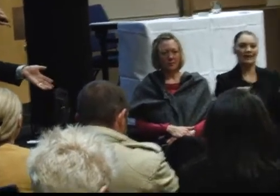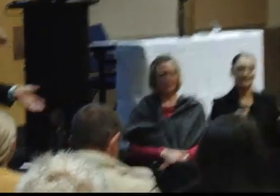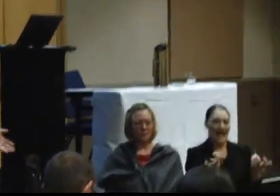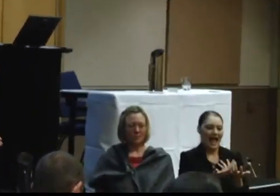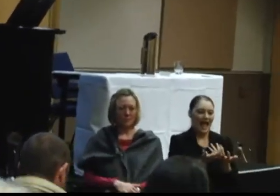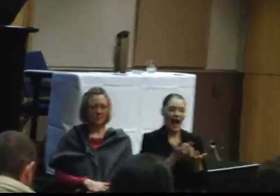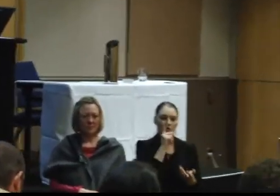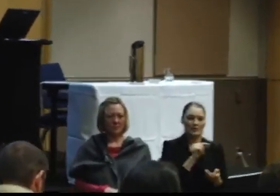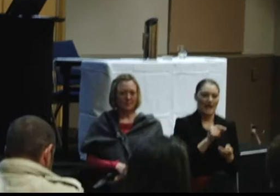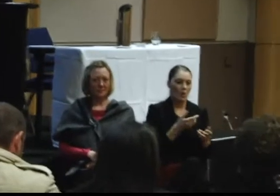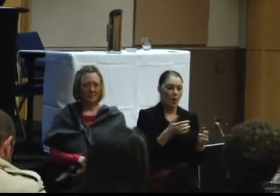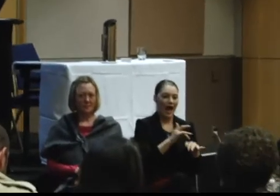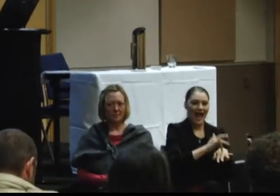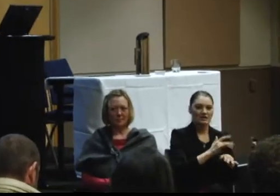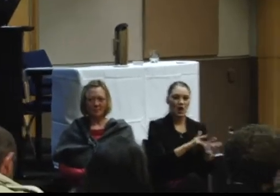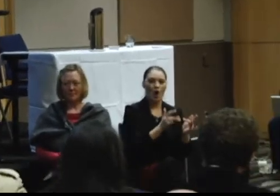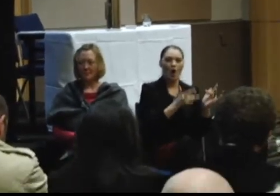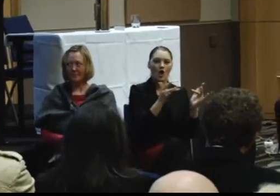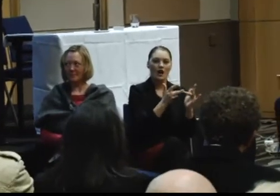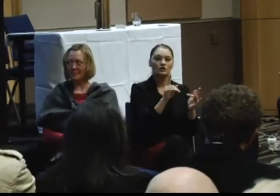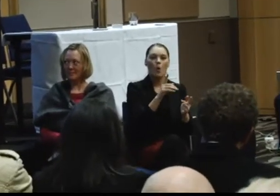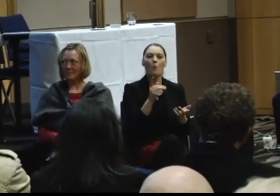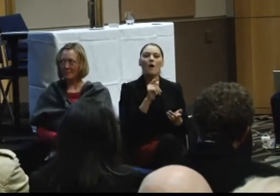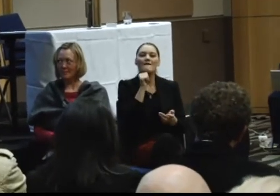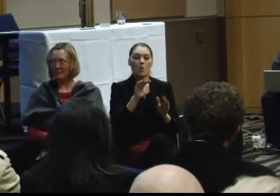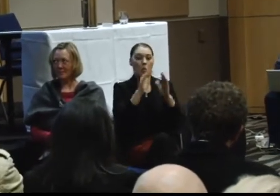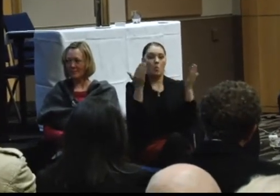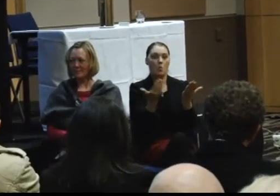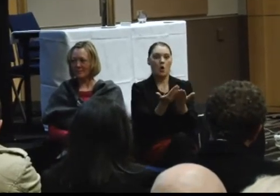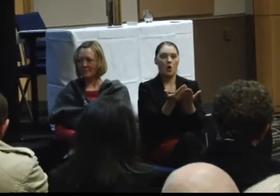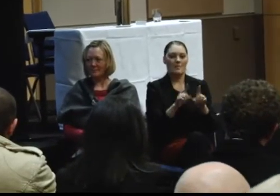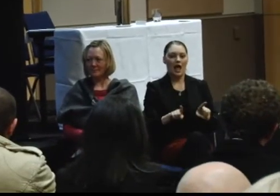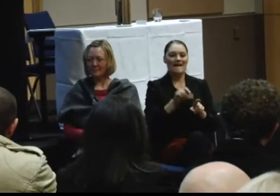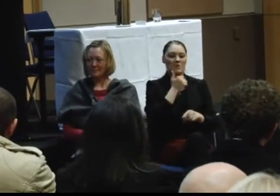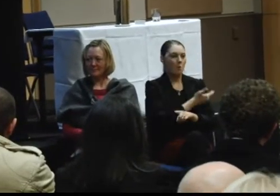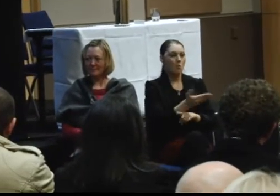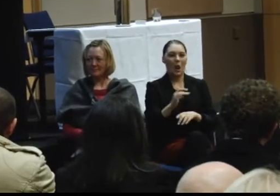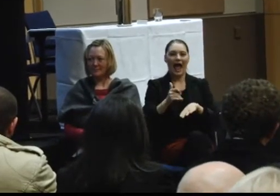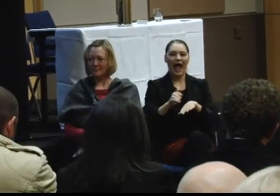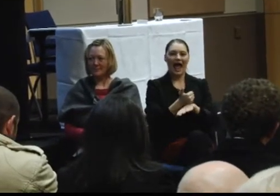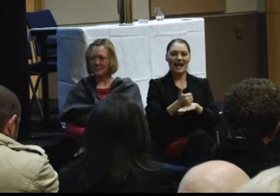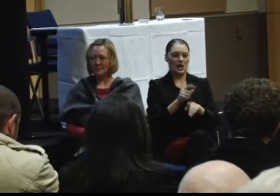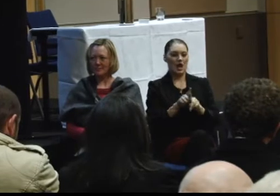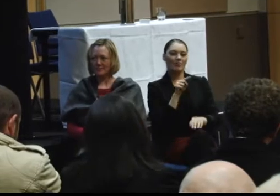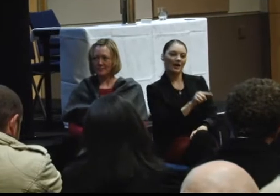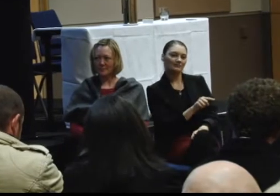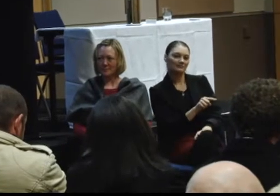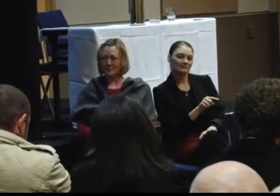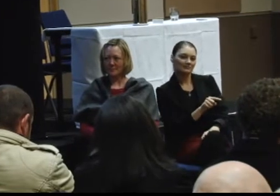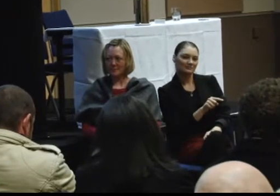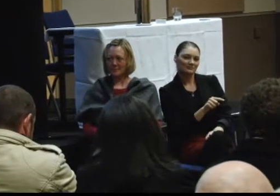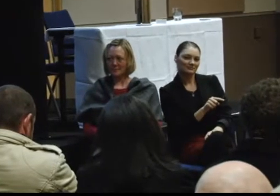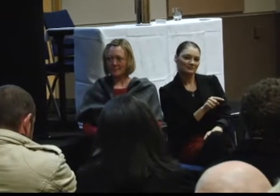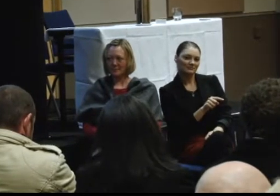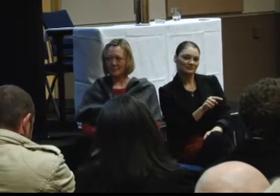used to always say to us kids, what would the world be like if everybody acted like that? And so, you know, Kath talking about, you know, when